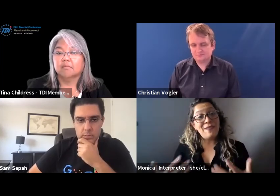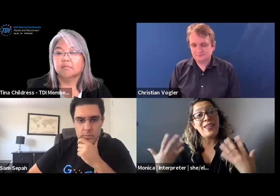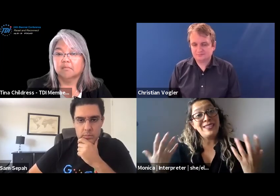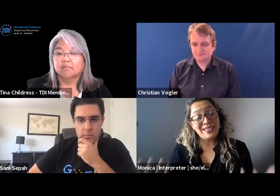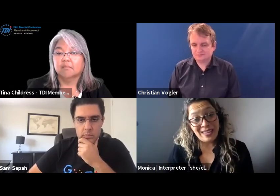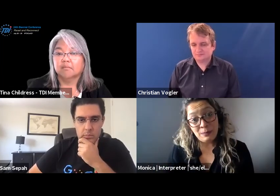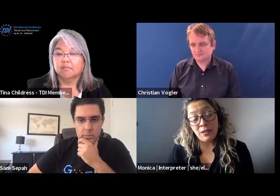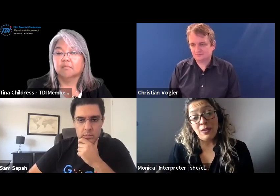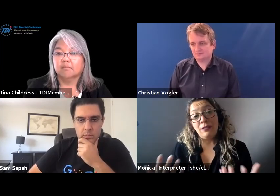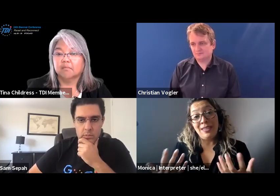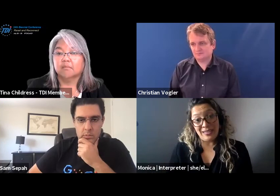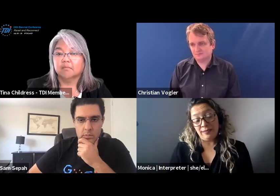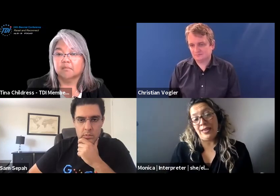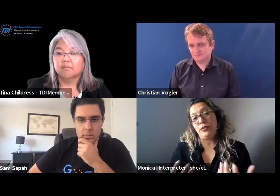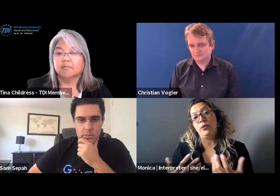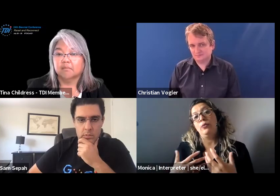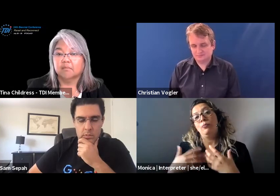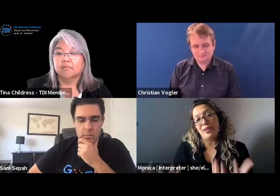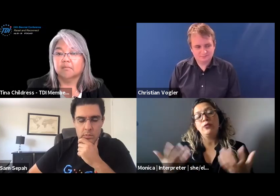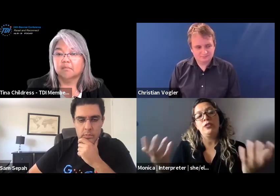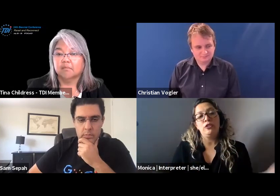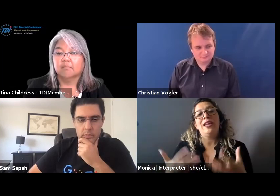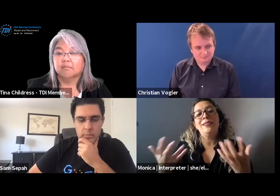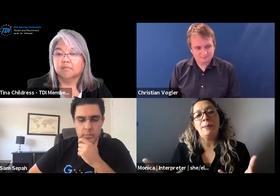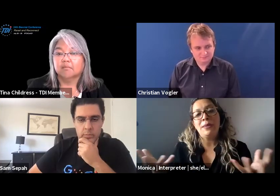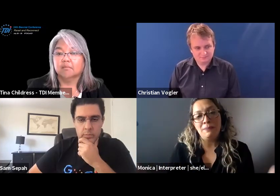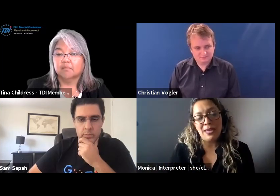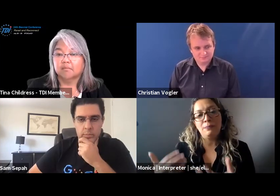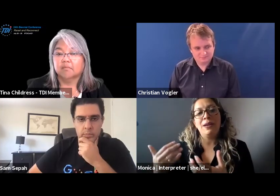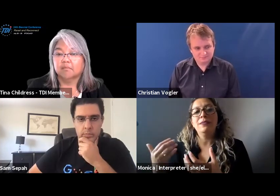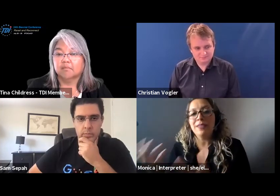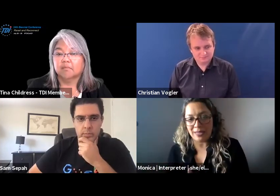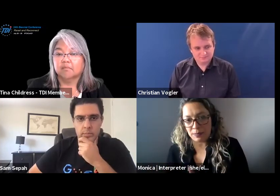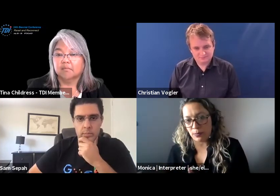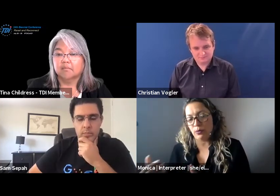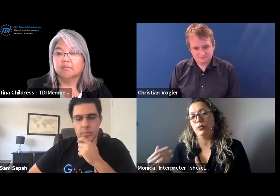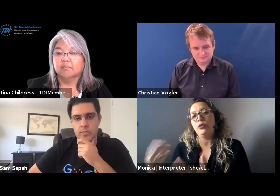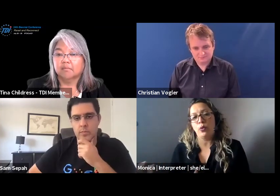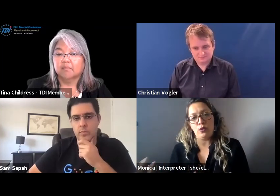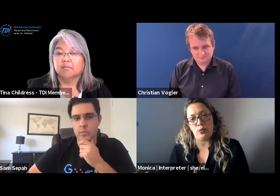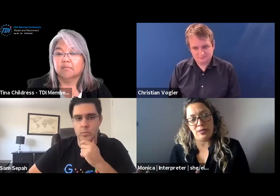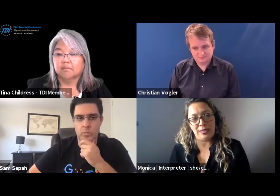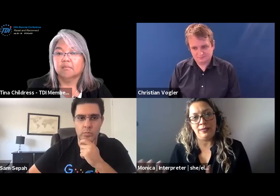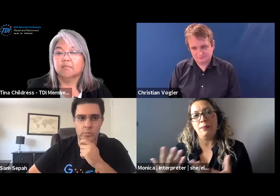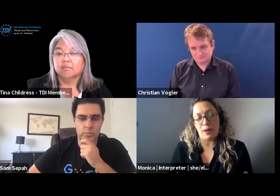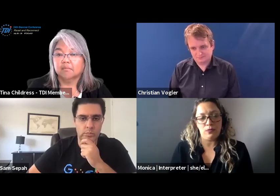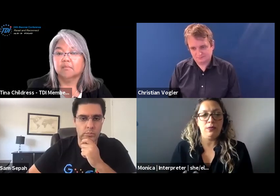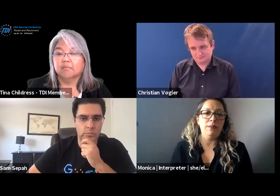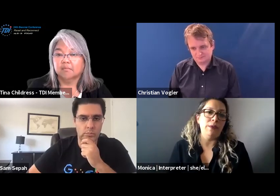that same need. And so many of those decisions end up being made by sighted people who don't know these things about